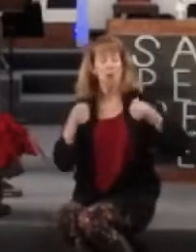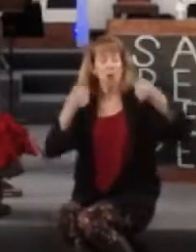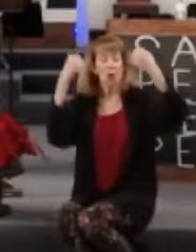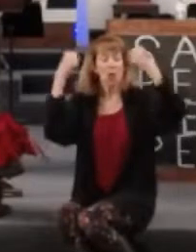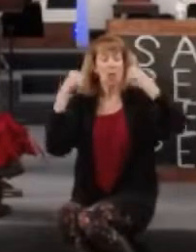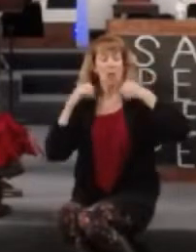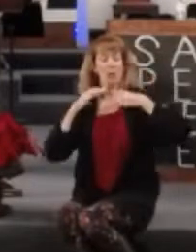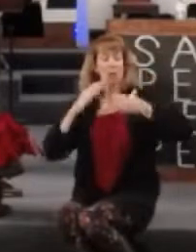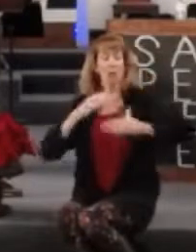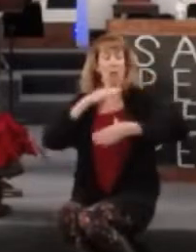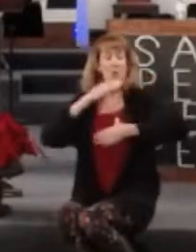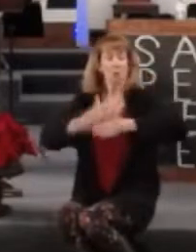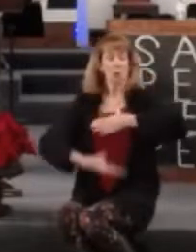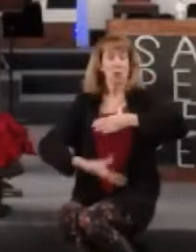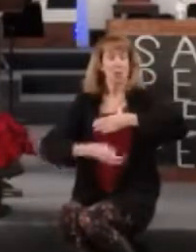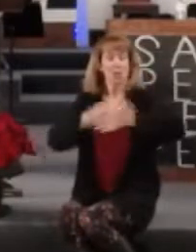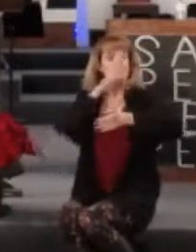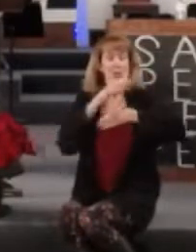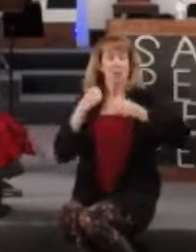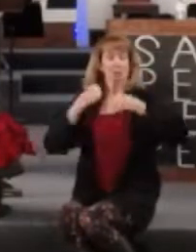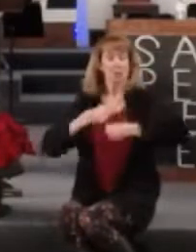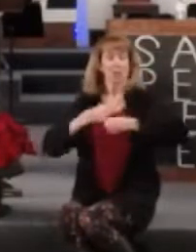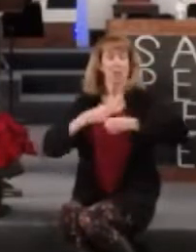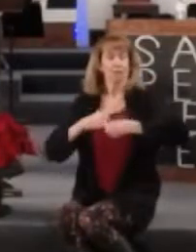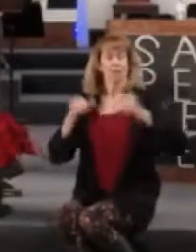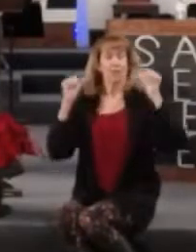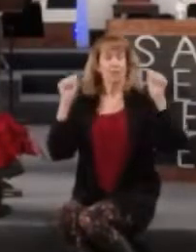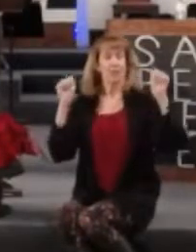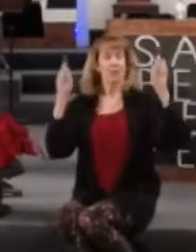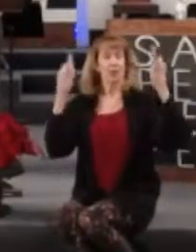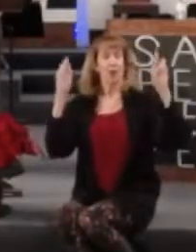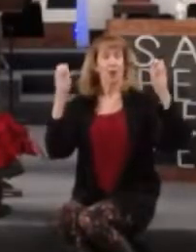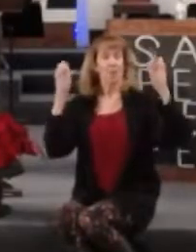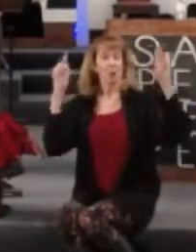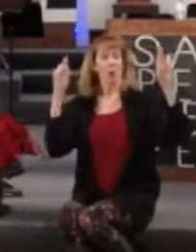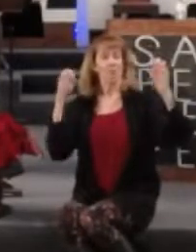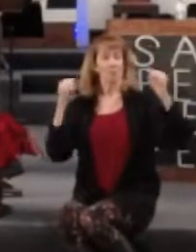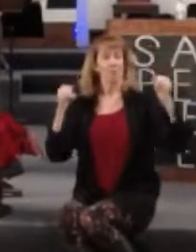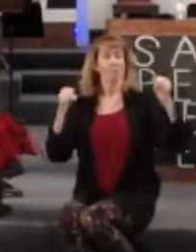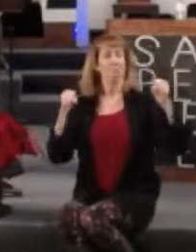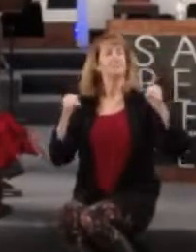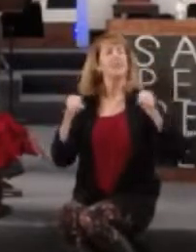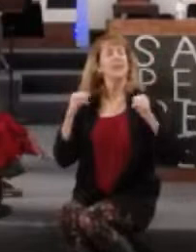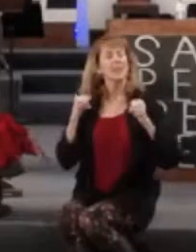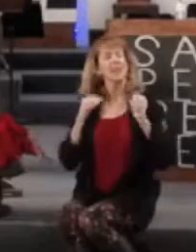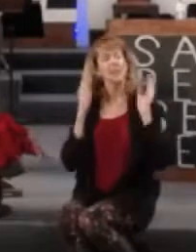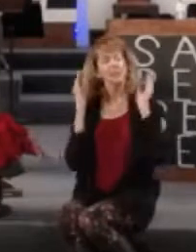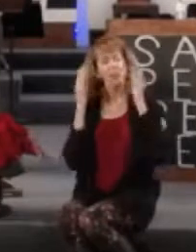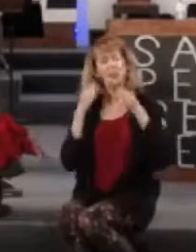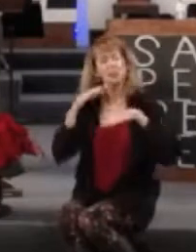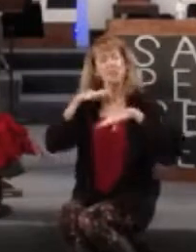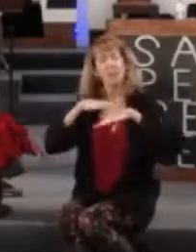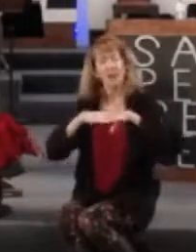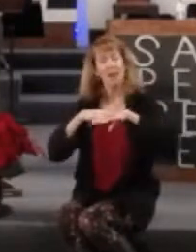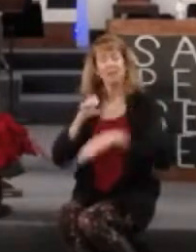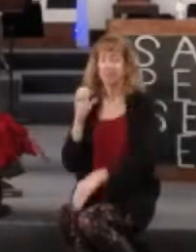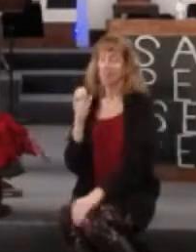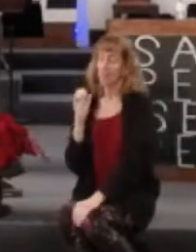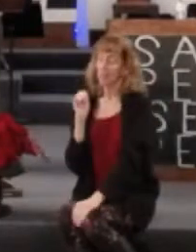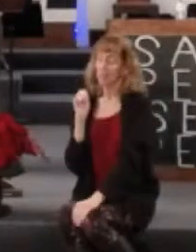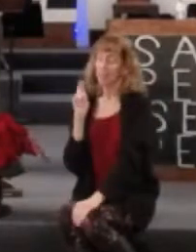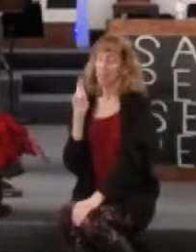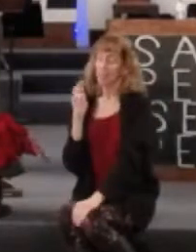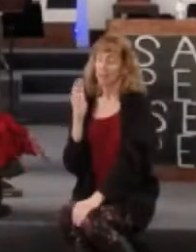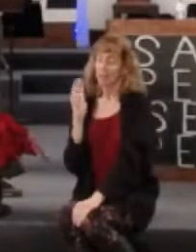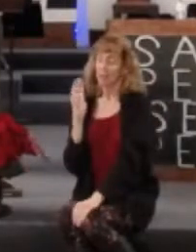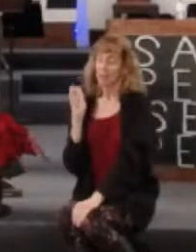So looking this outline over, notice how the portion on submitting takes up at least